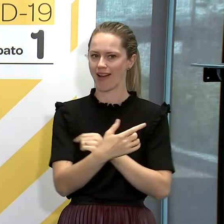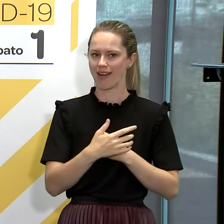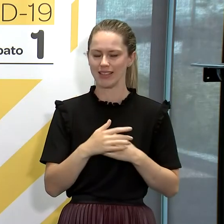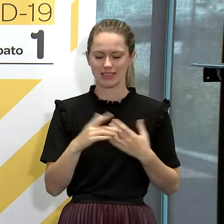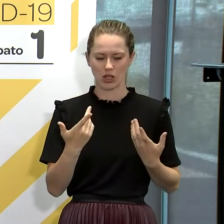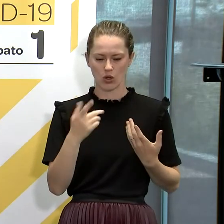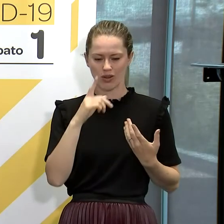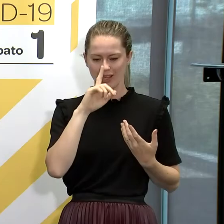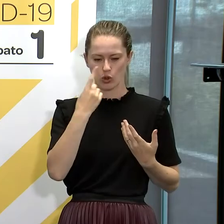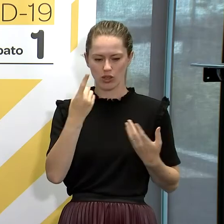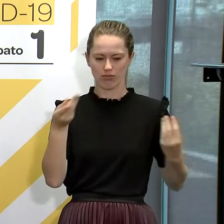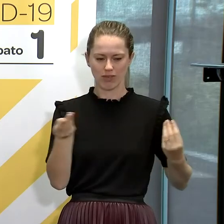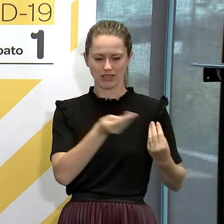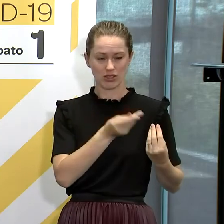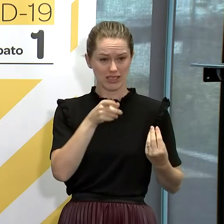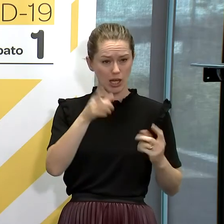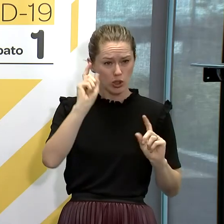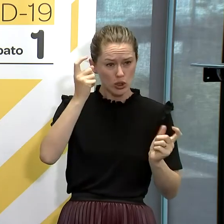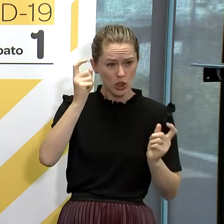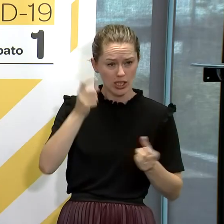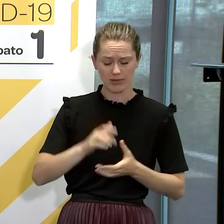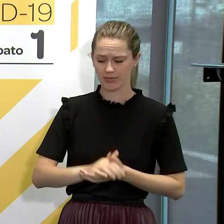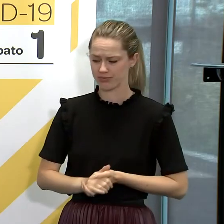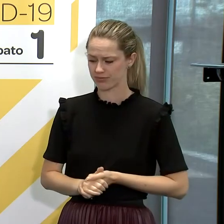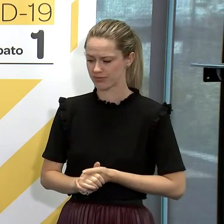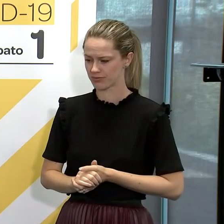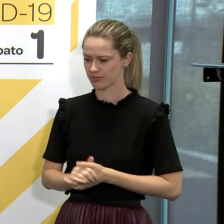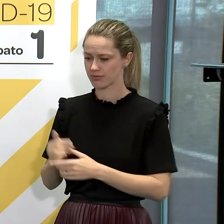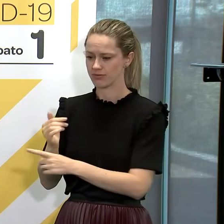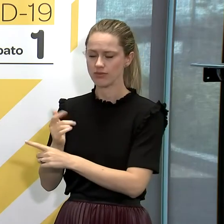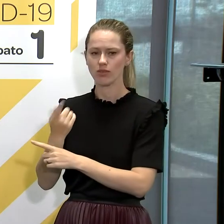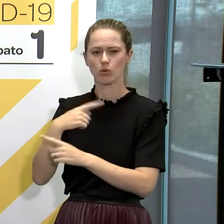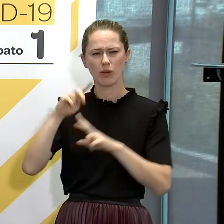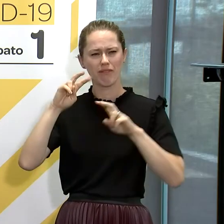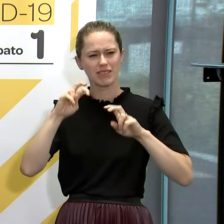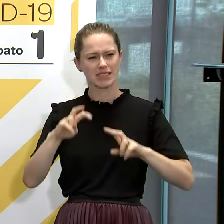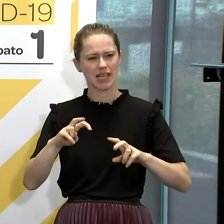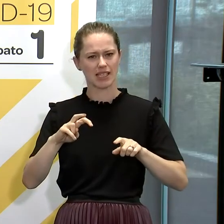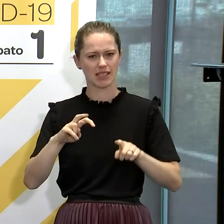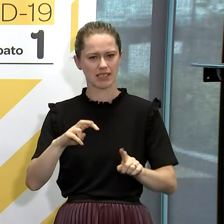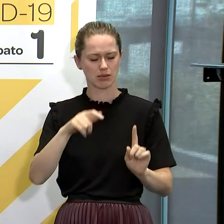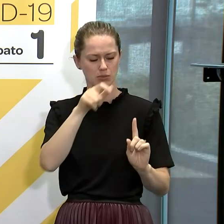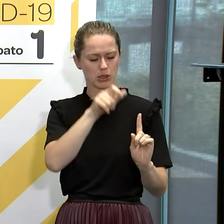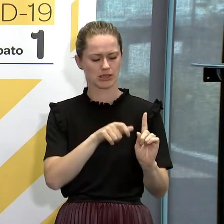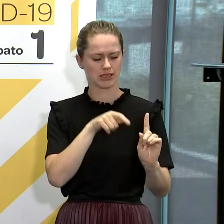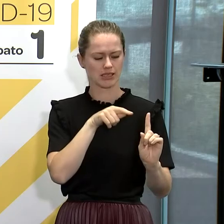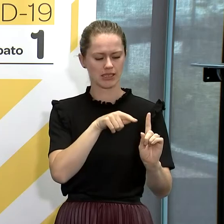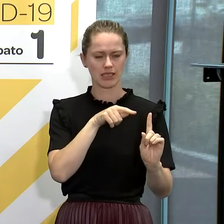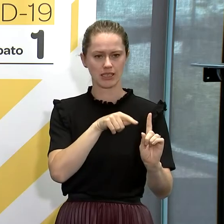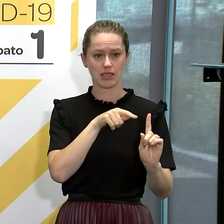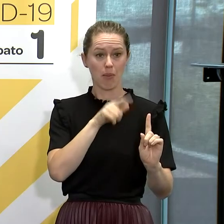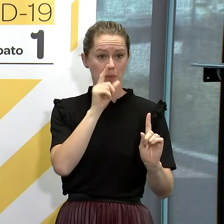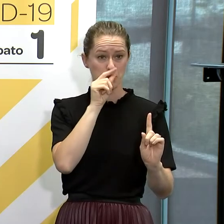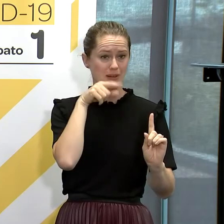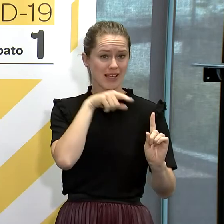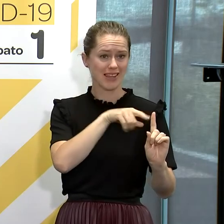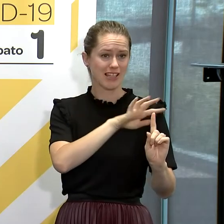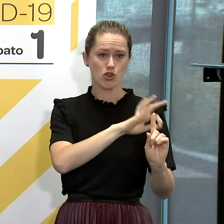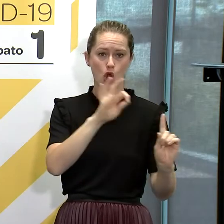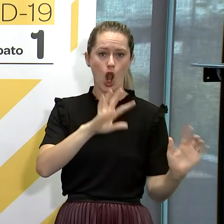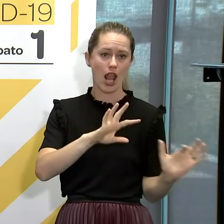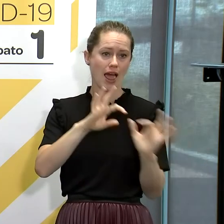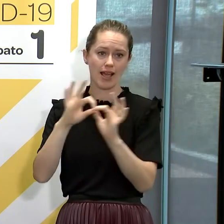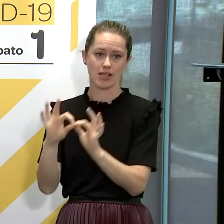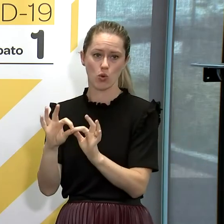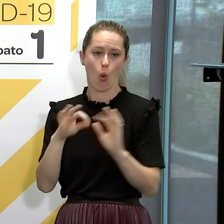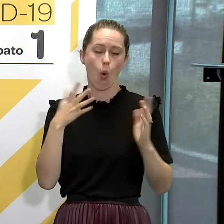way for them to cross over? As I say, we're still investigating this case. This case may not be an